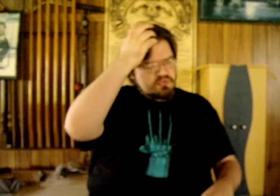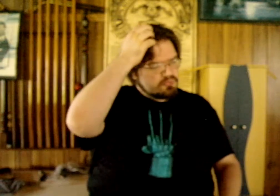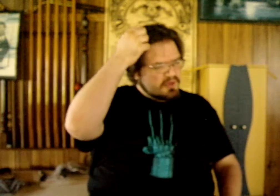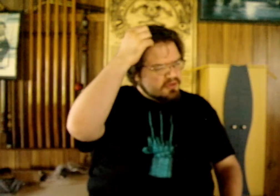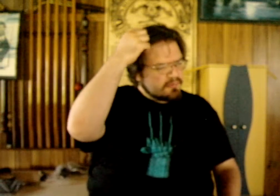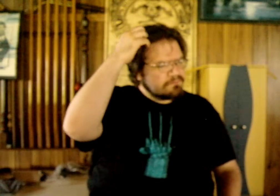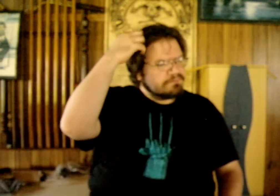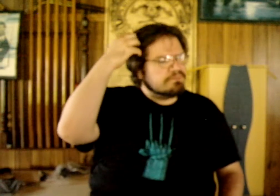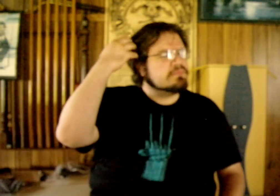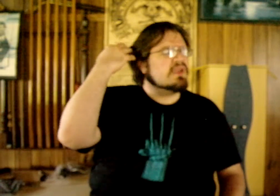speed,